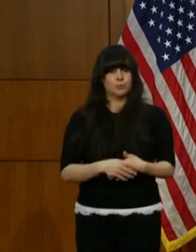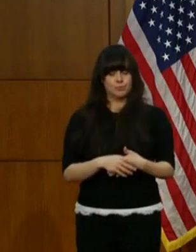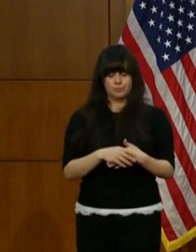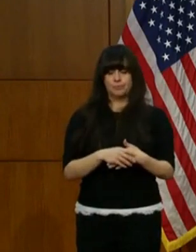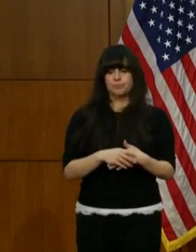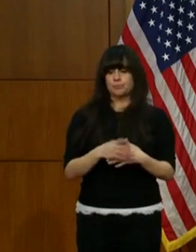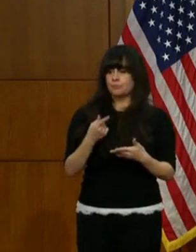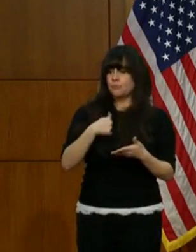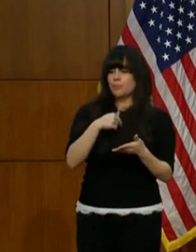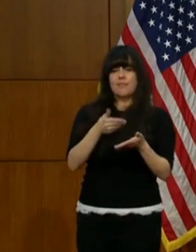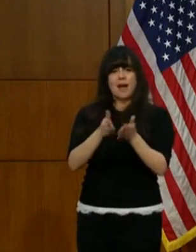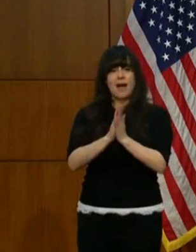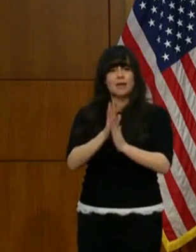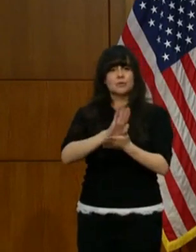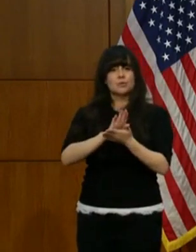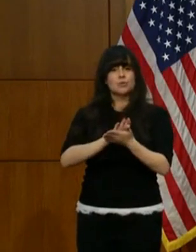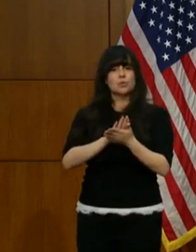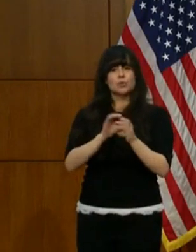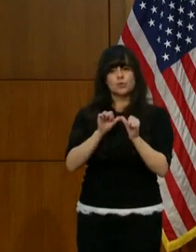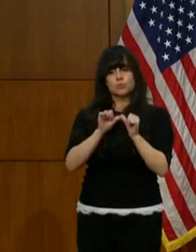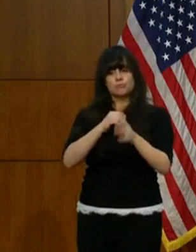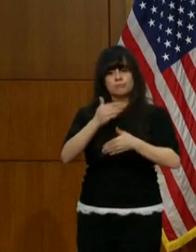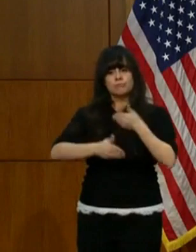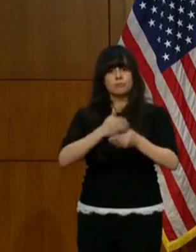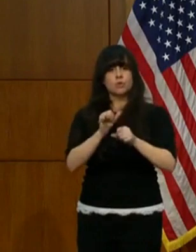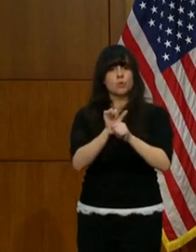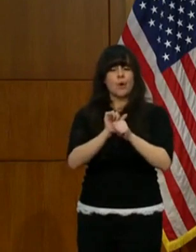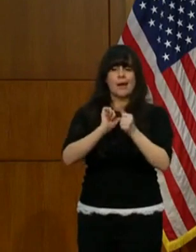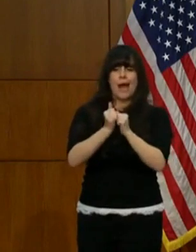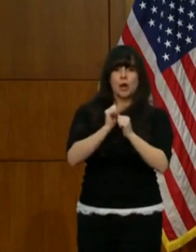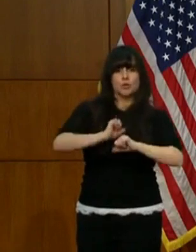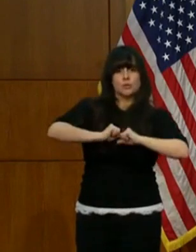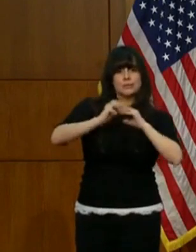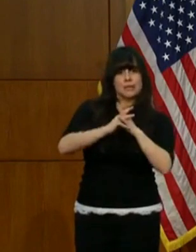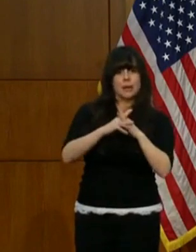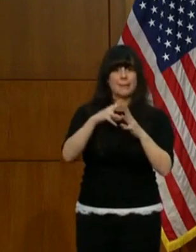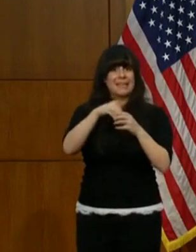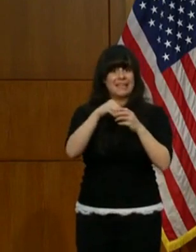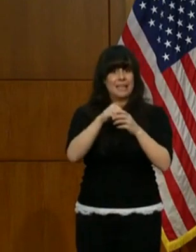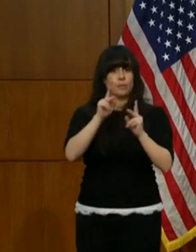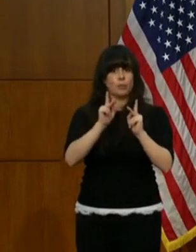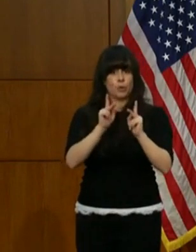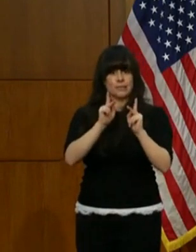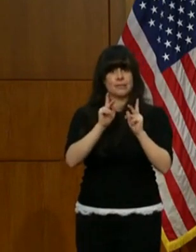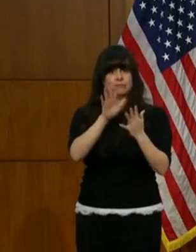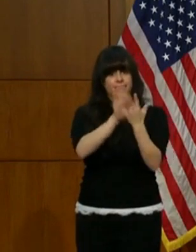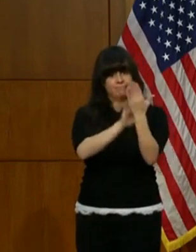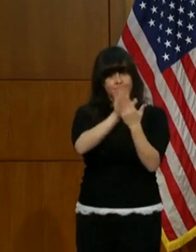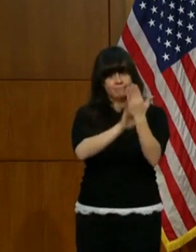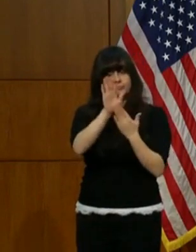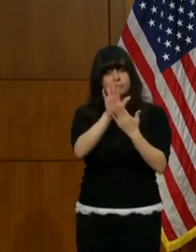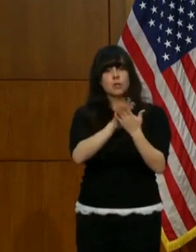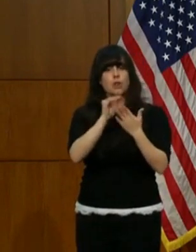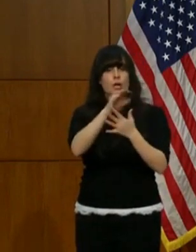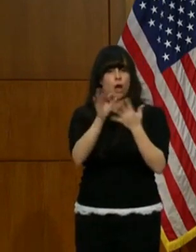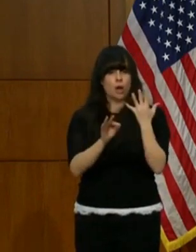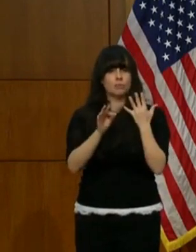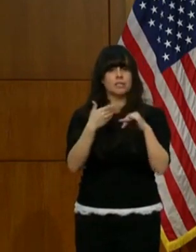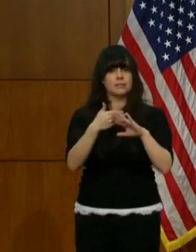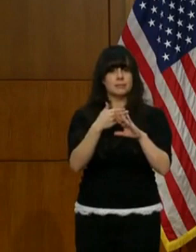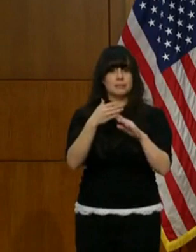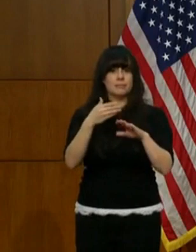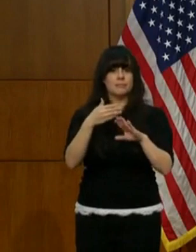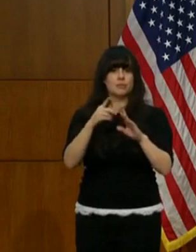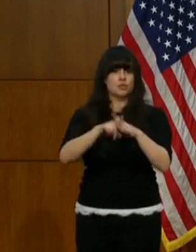move aggressively toward plans for how to have in-person learning options by March the 15th. At that time, if